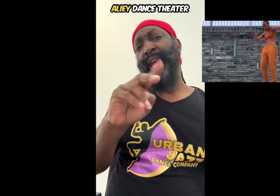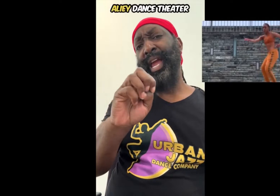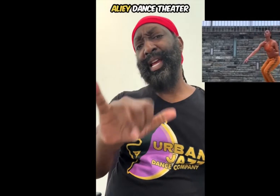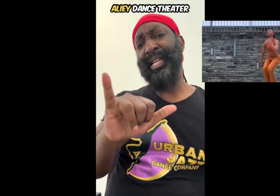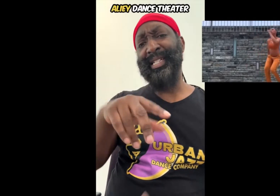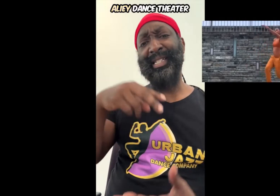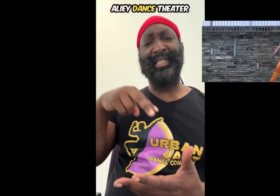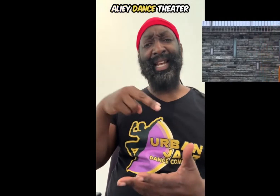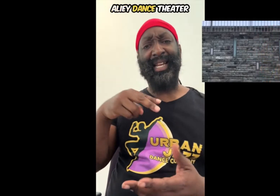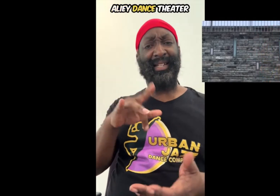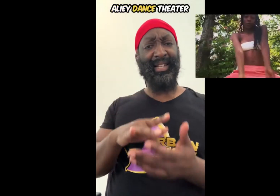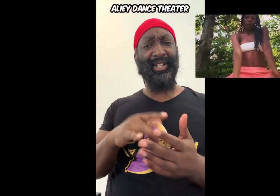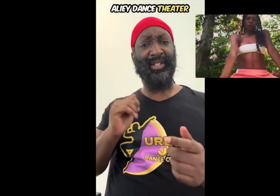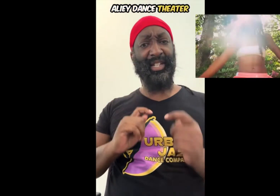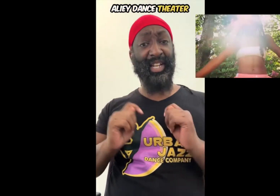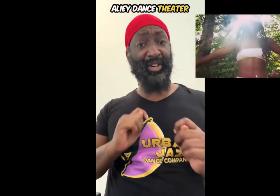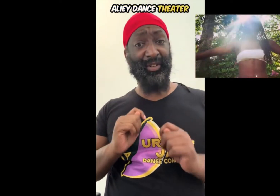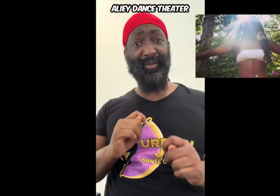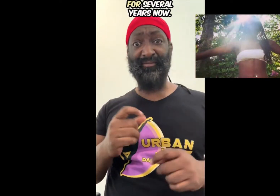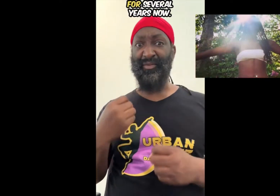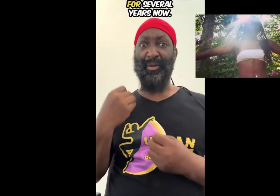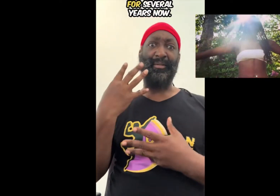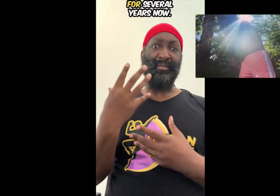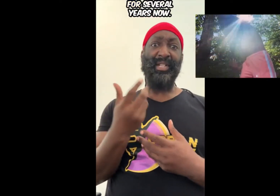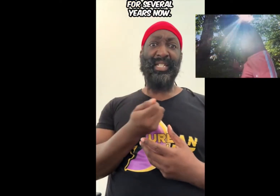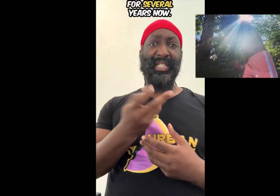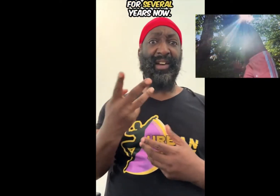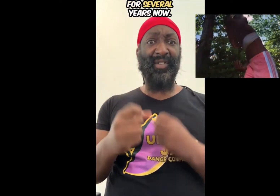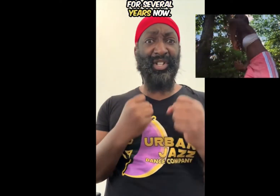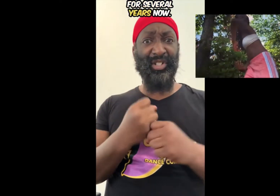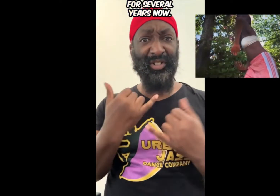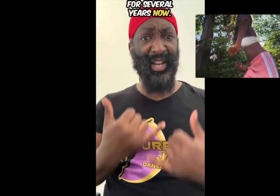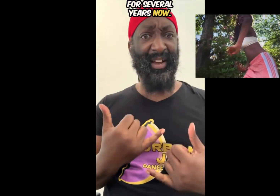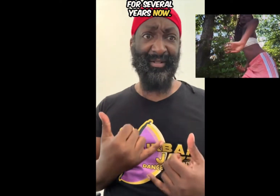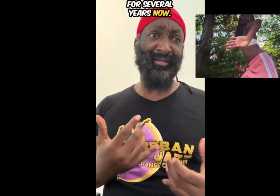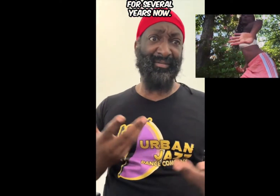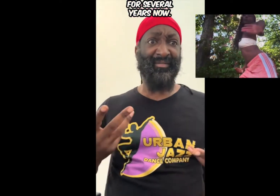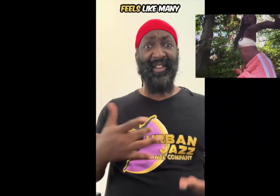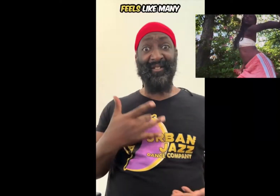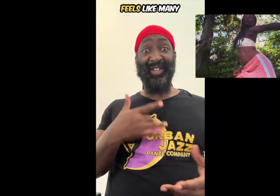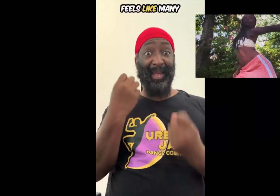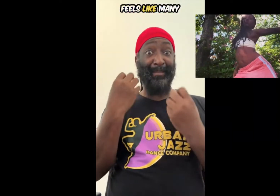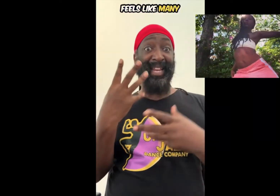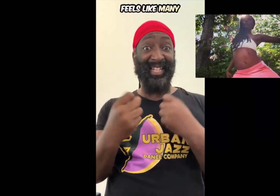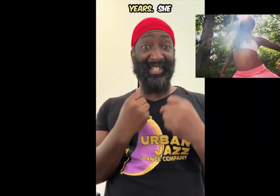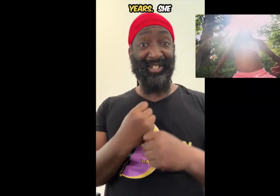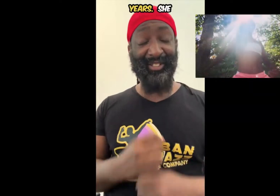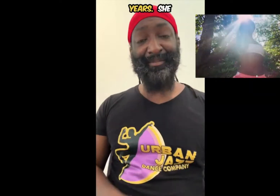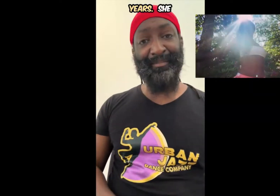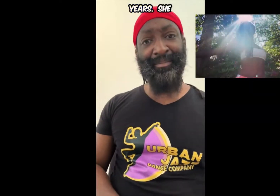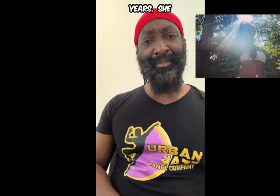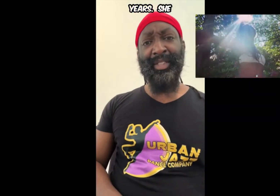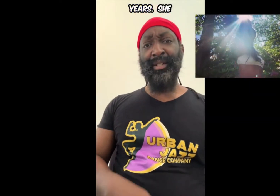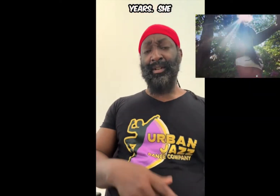Alvin, Ailey Dance Theater for several years now. Feels like many